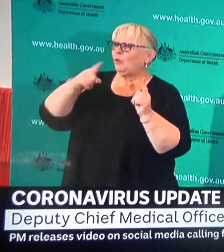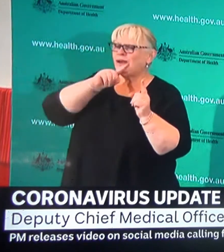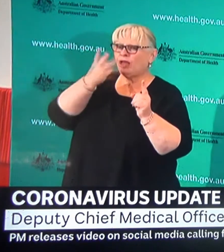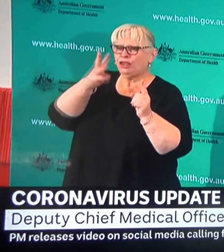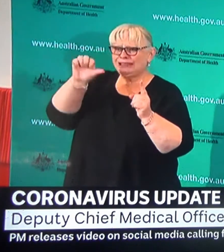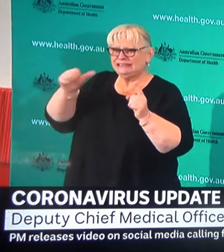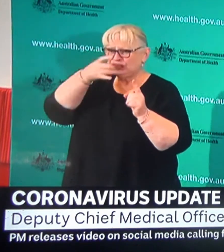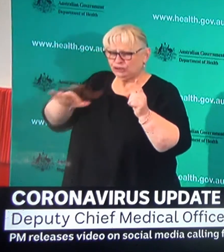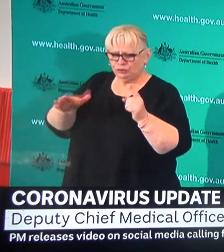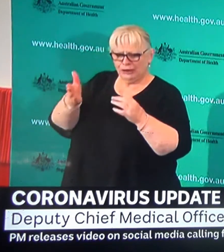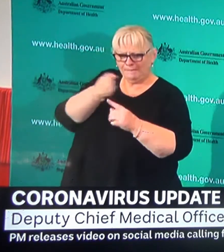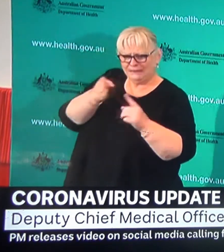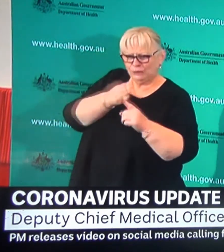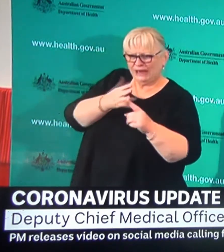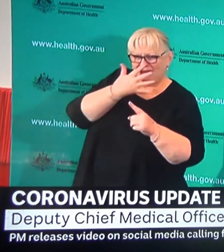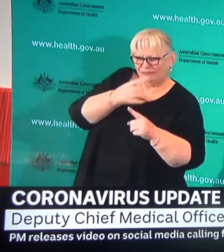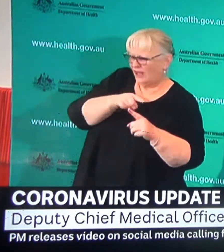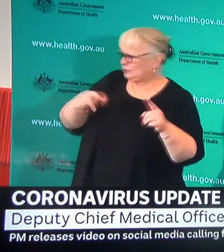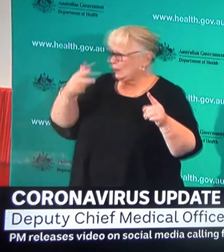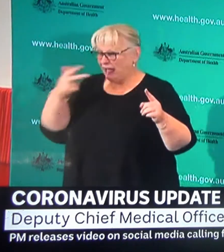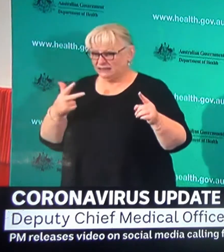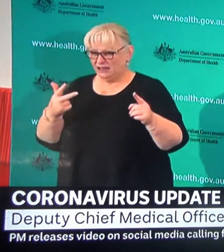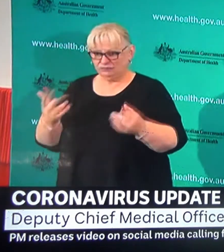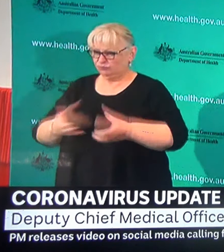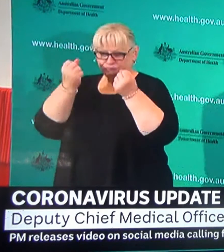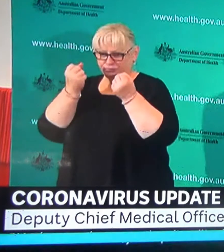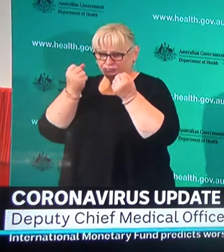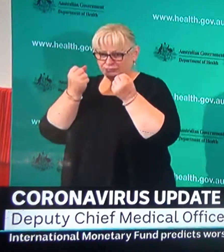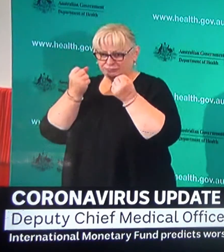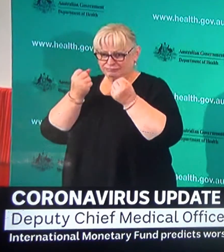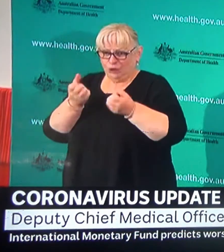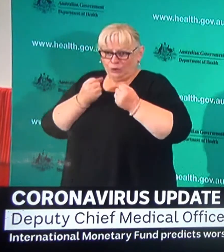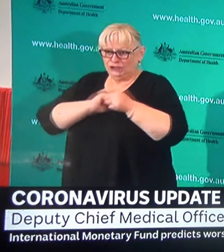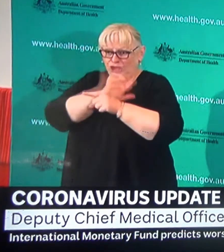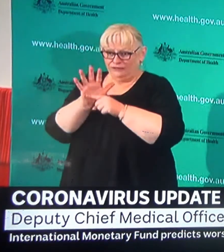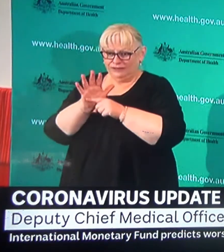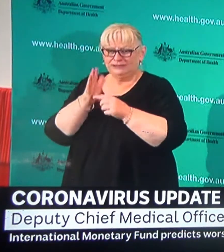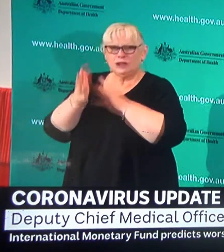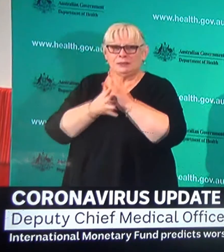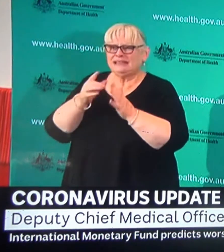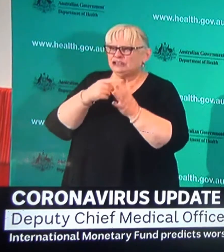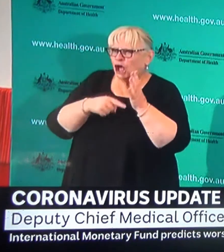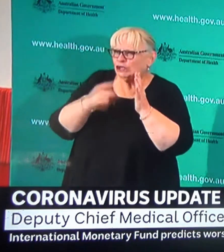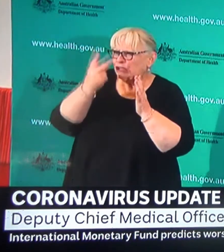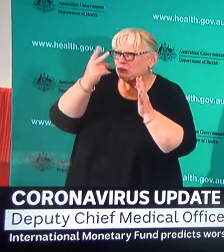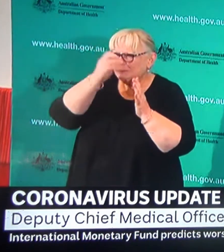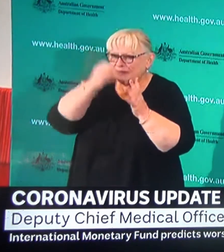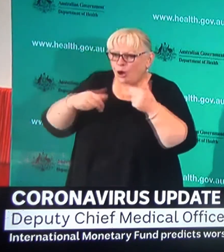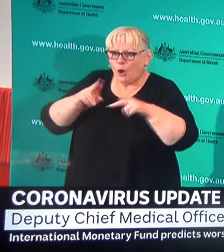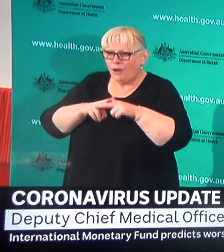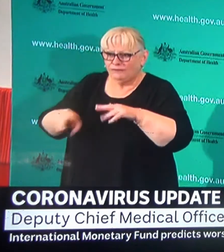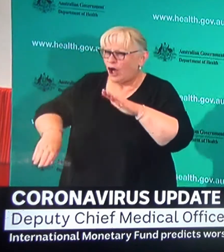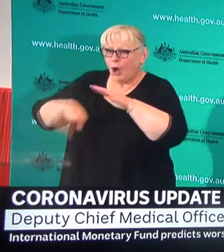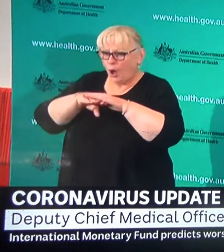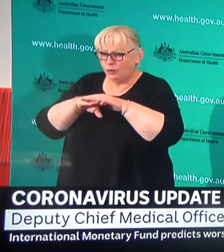136 children between the ages of 5 and 18 have been affected, representing only 2% of our